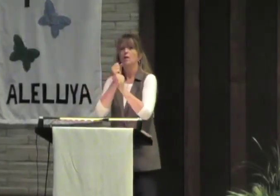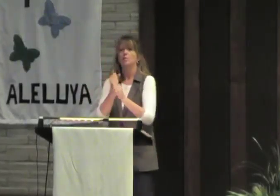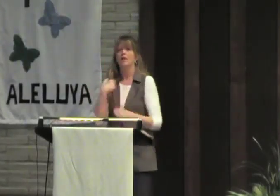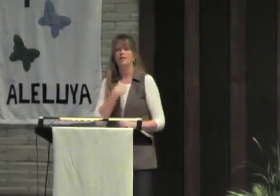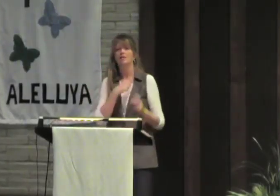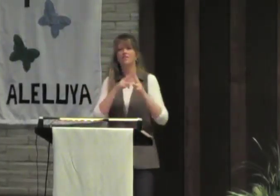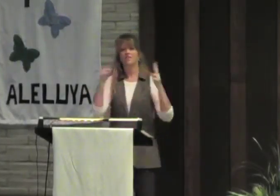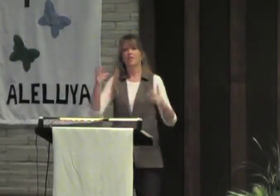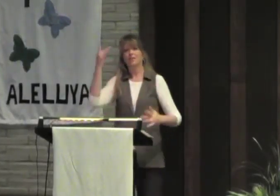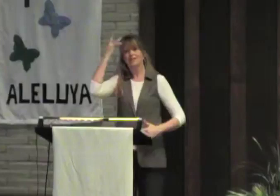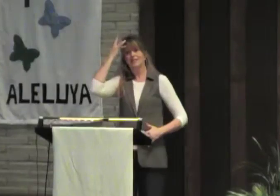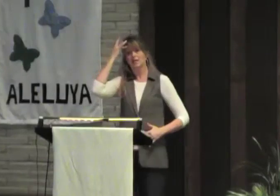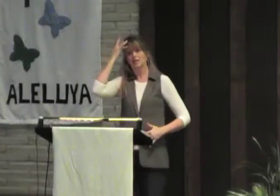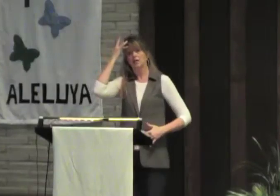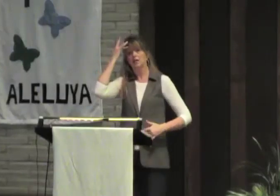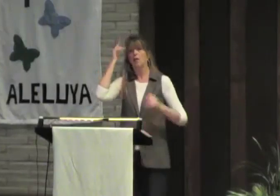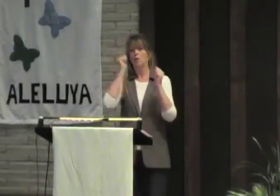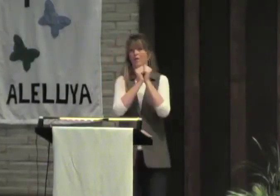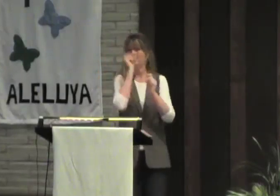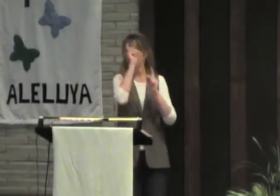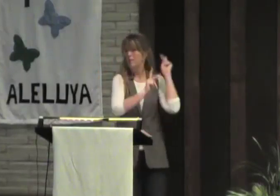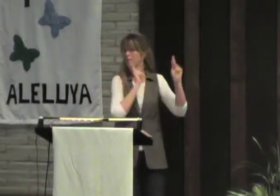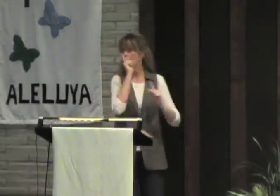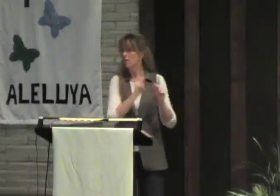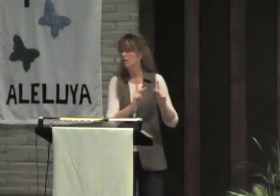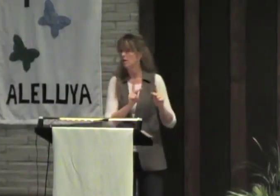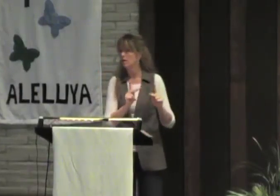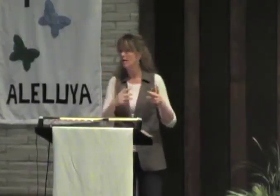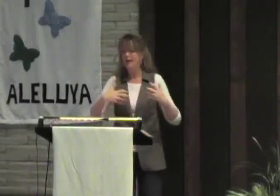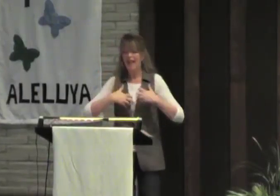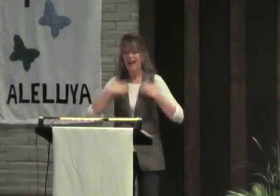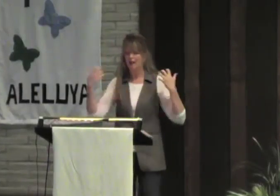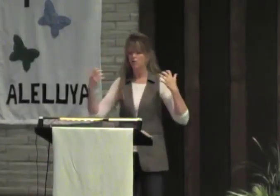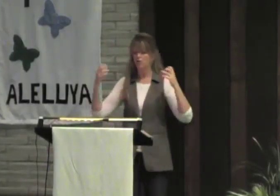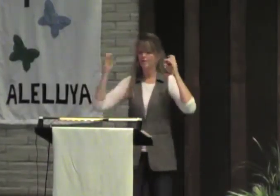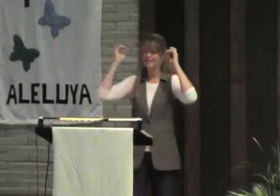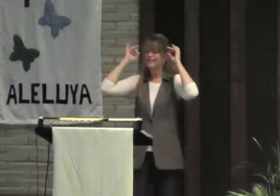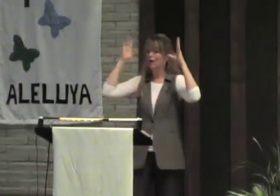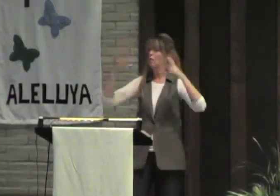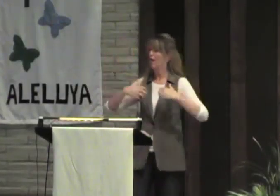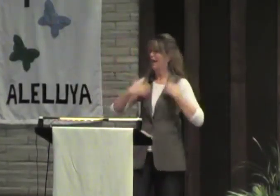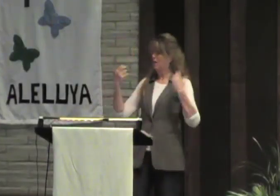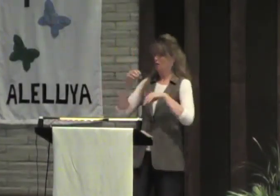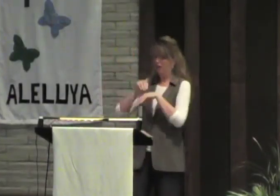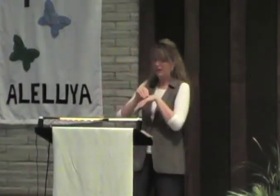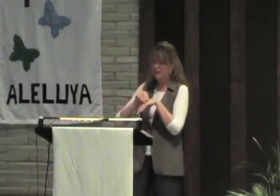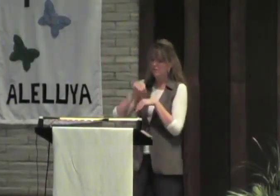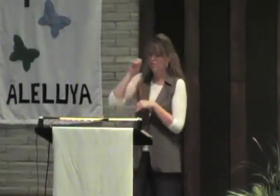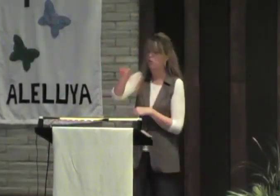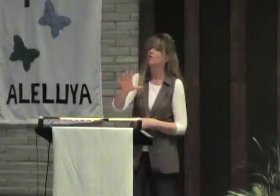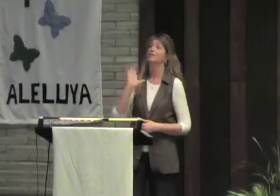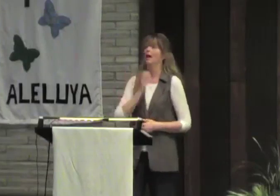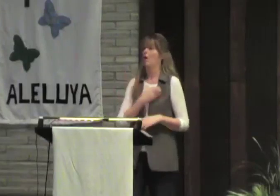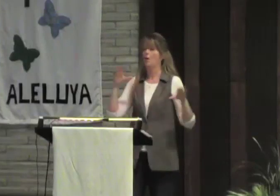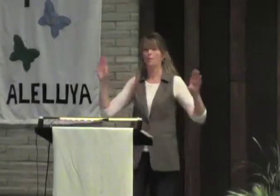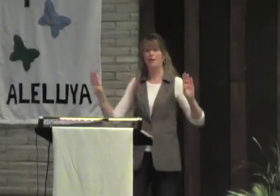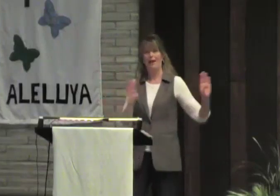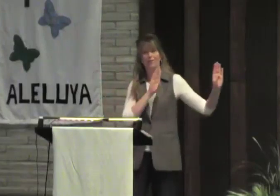marriages. It makes us very sick with people. Anger is a terrible thing, and it influences